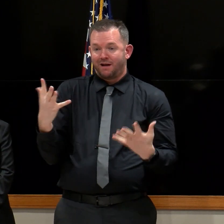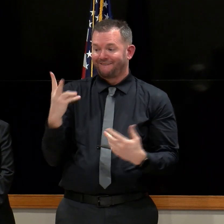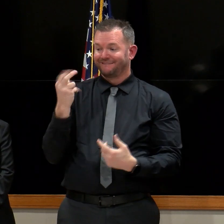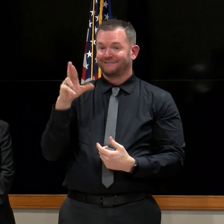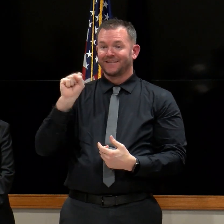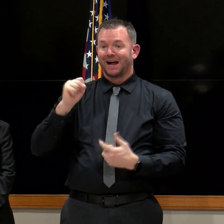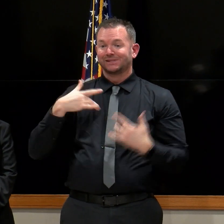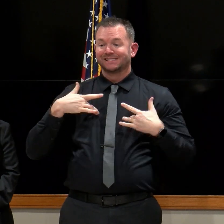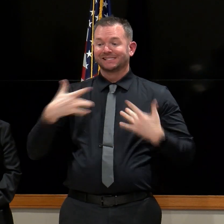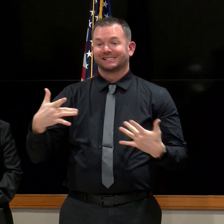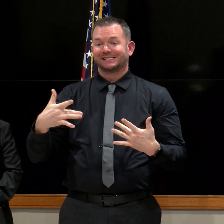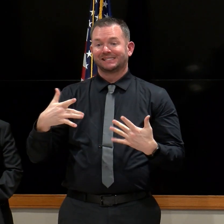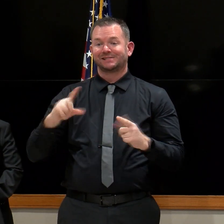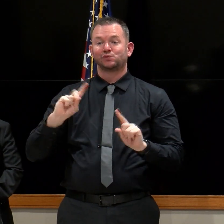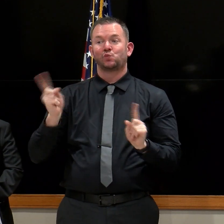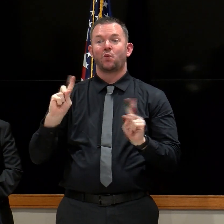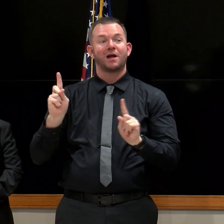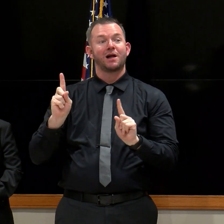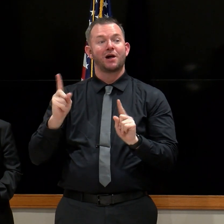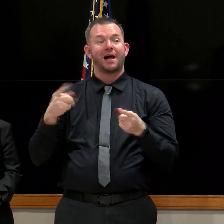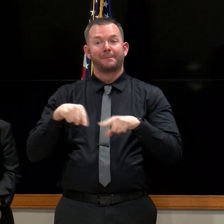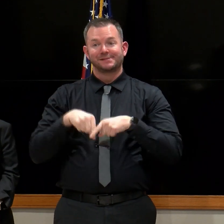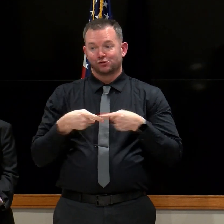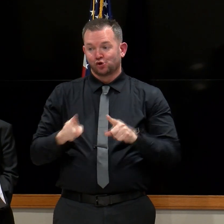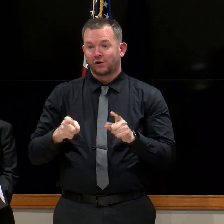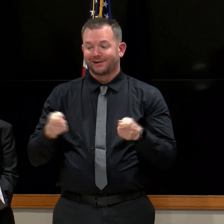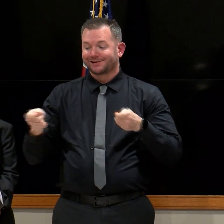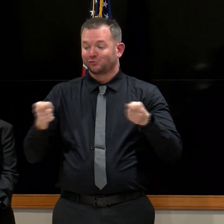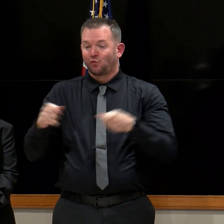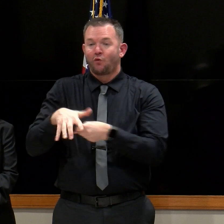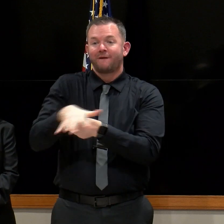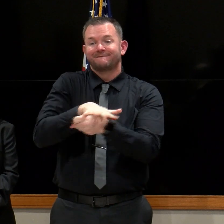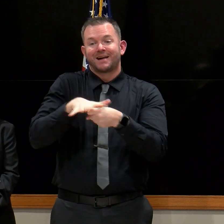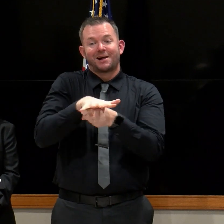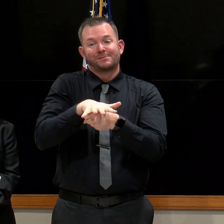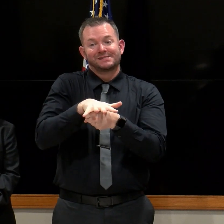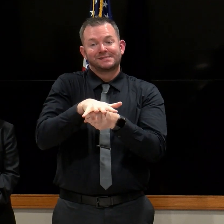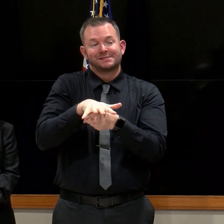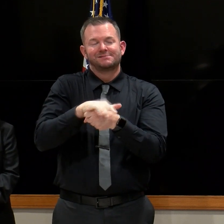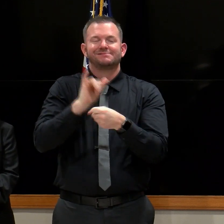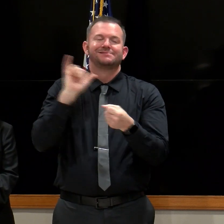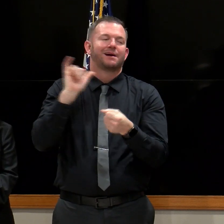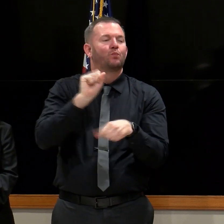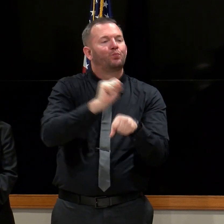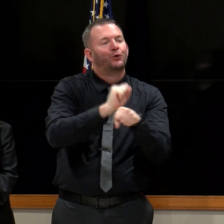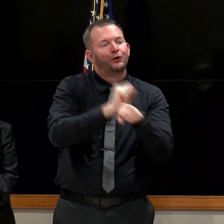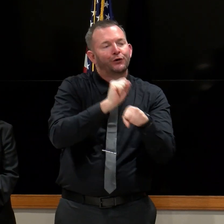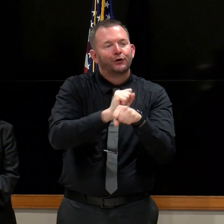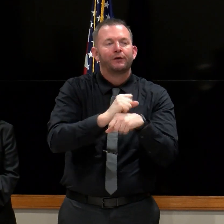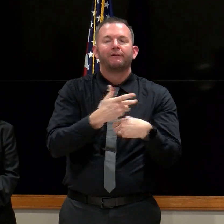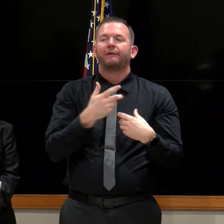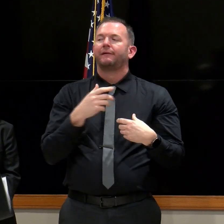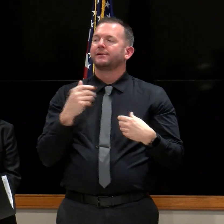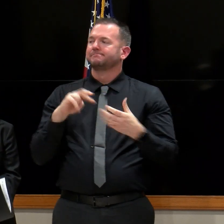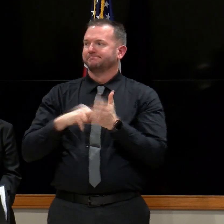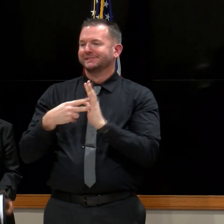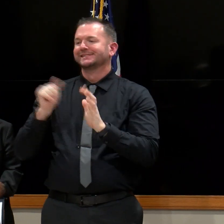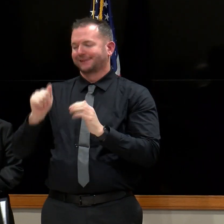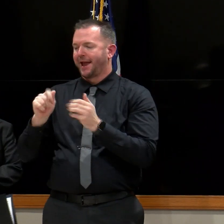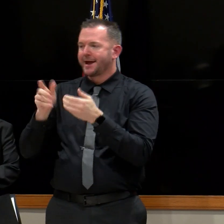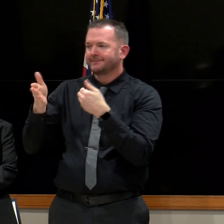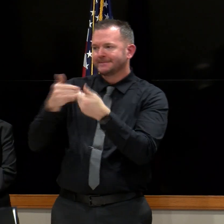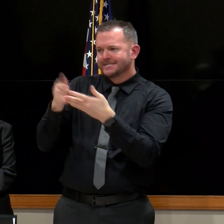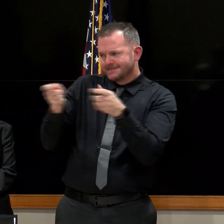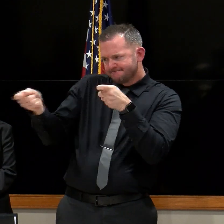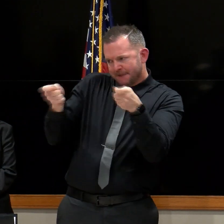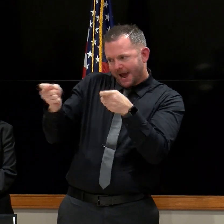think of most workplaces, that's a controlled environment. If you think of the classrooms, a lot of the superintendents and the teachers and the school nurses have done a great job